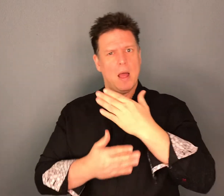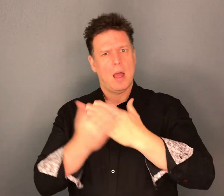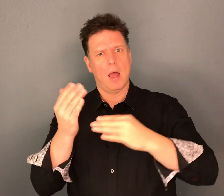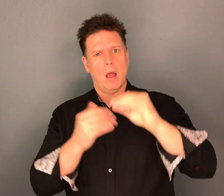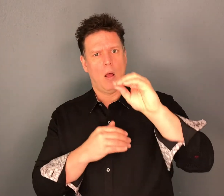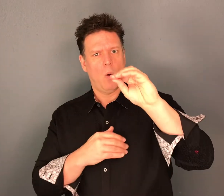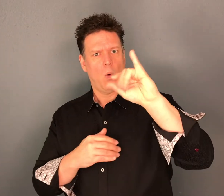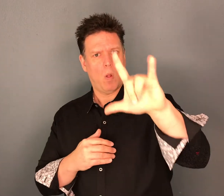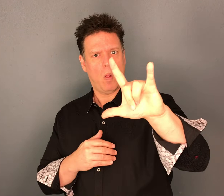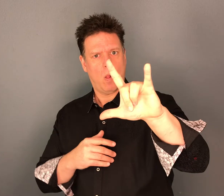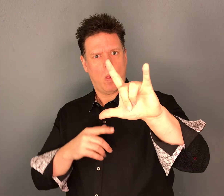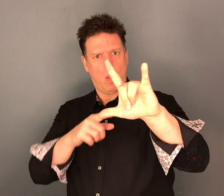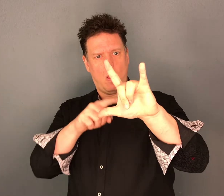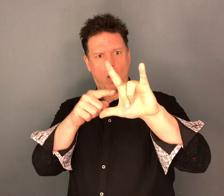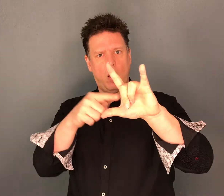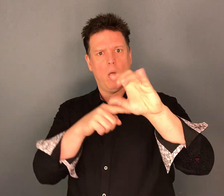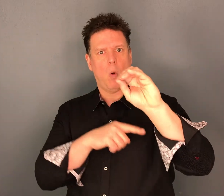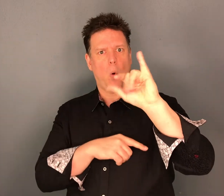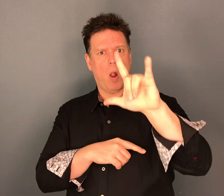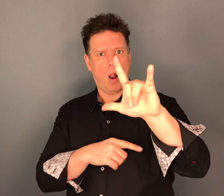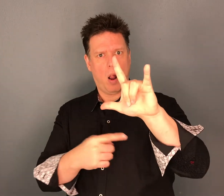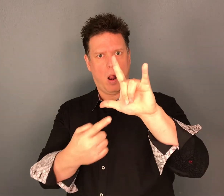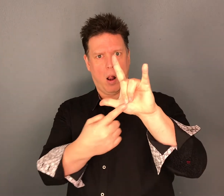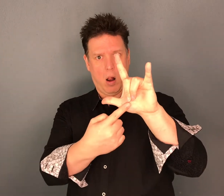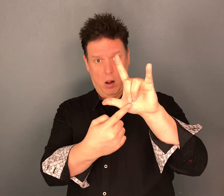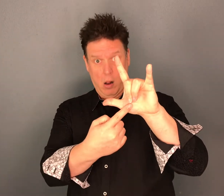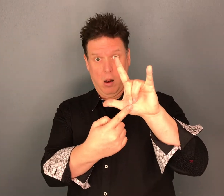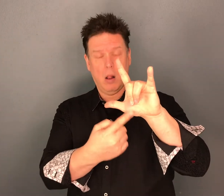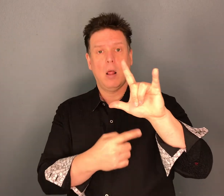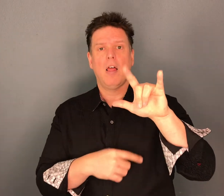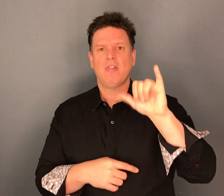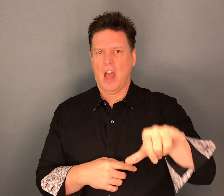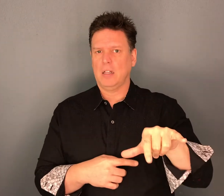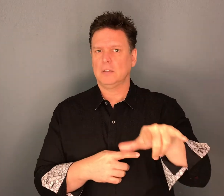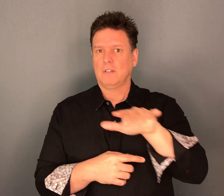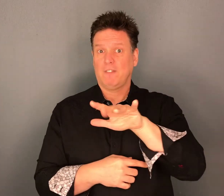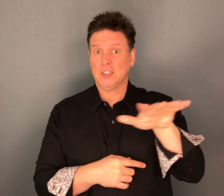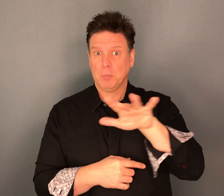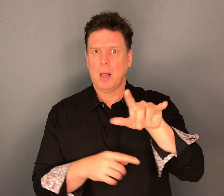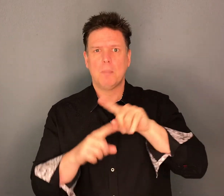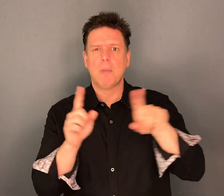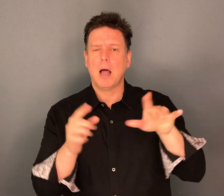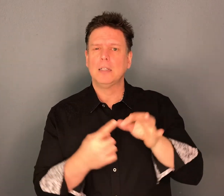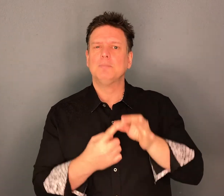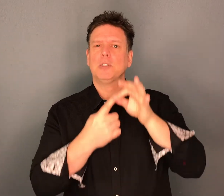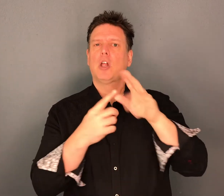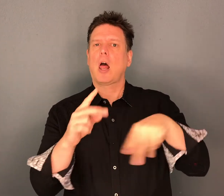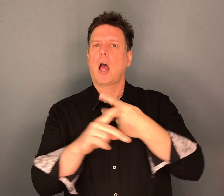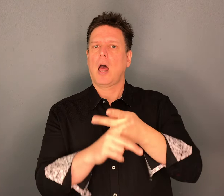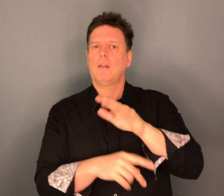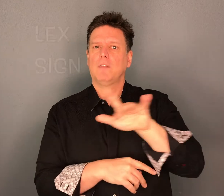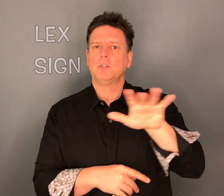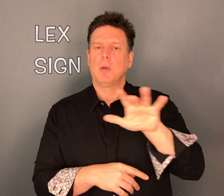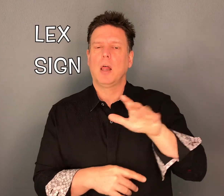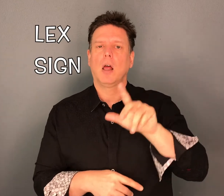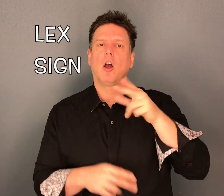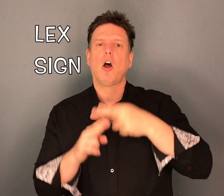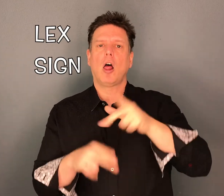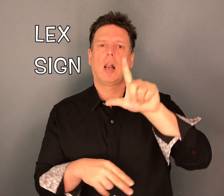Now, with oil, you see the hand shape that I end up with? It's finger spelling, yes, but it's a special